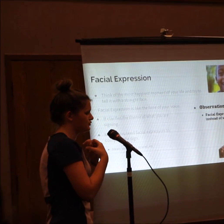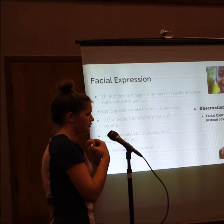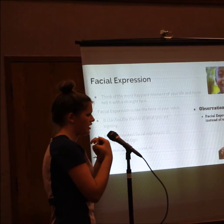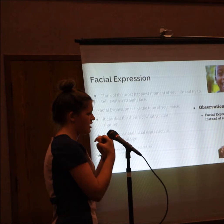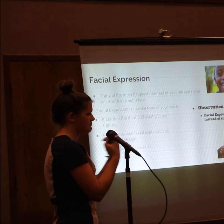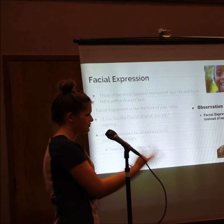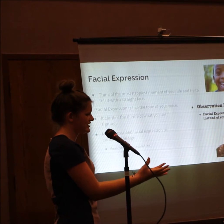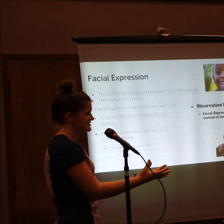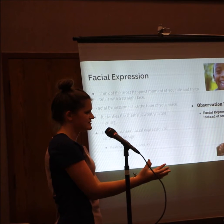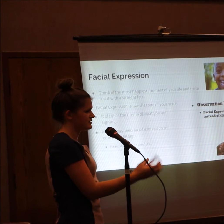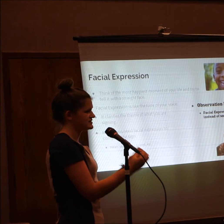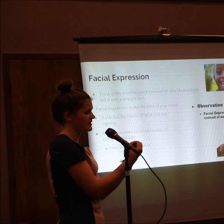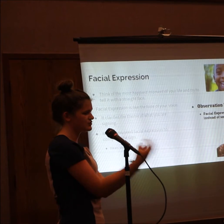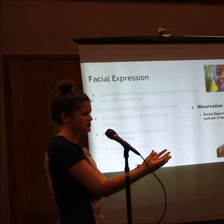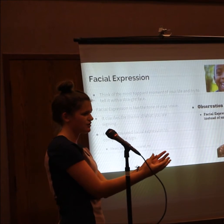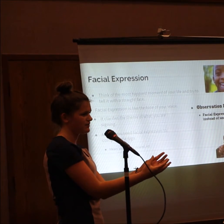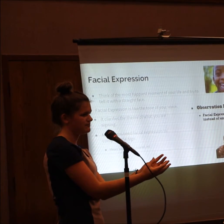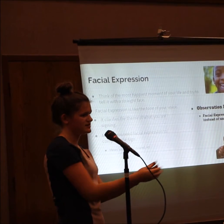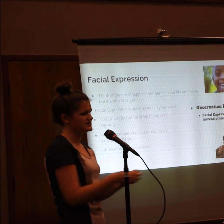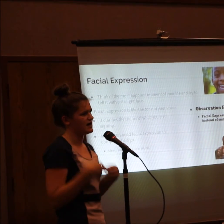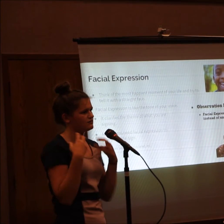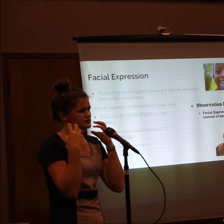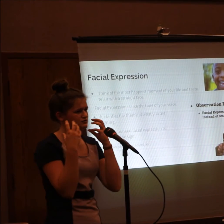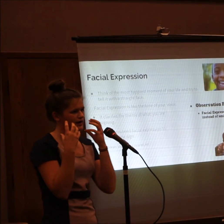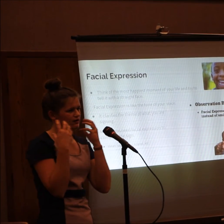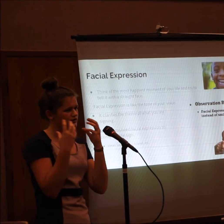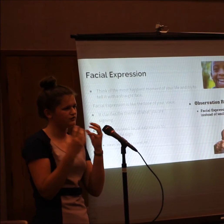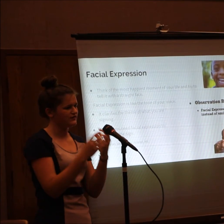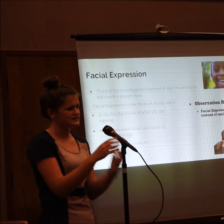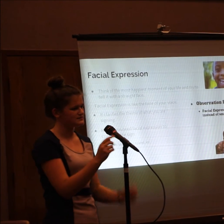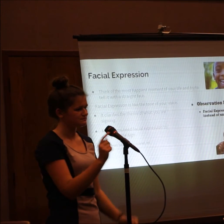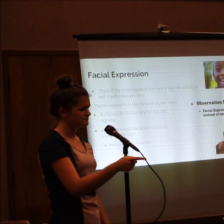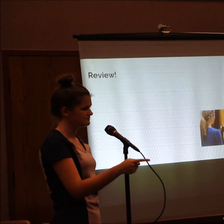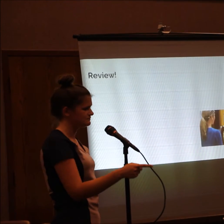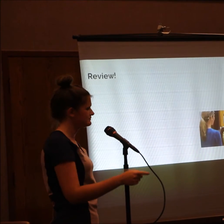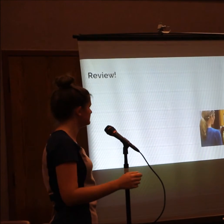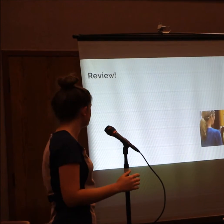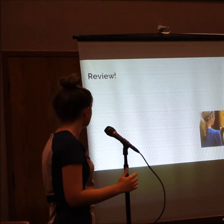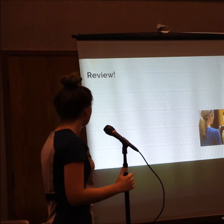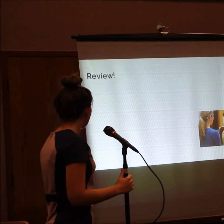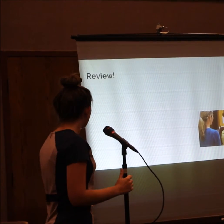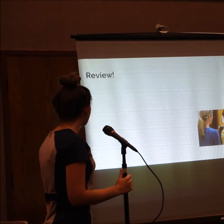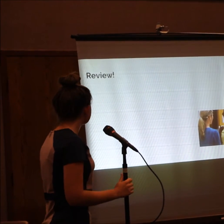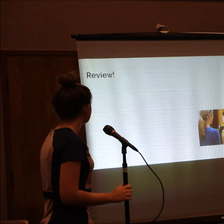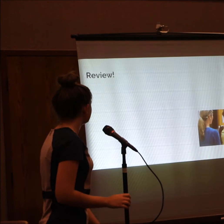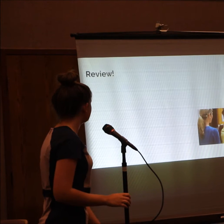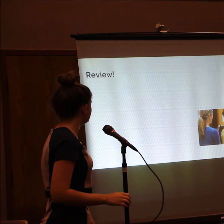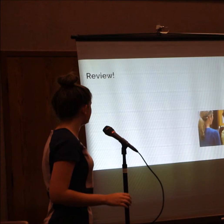to bring to them or show them is how you should wear on your face. So a little bit of